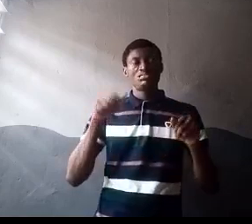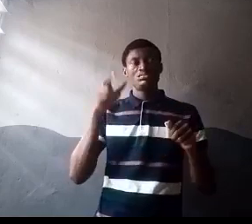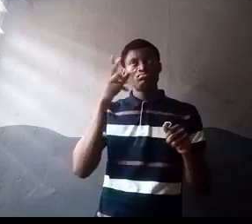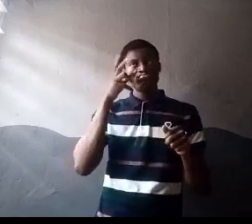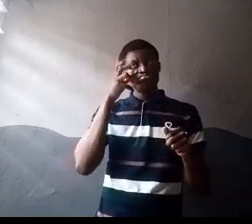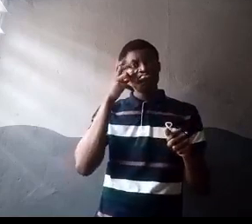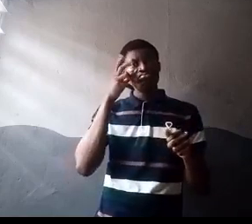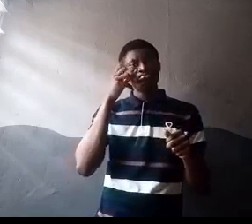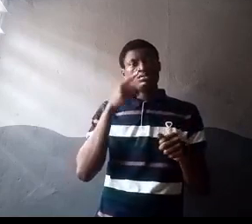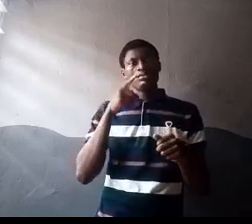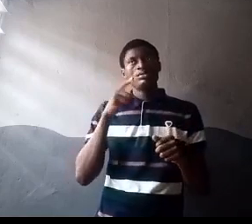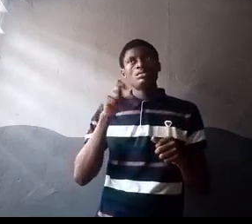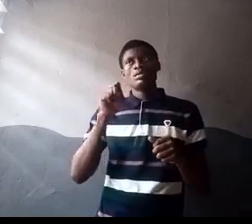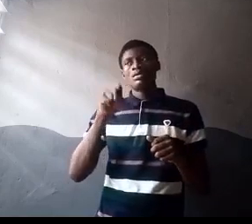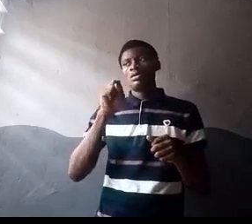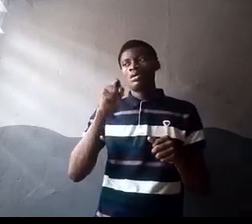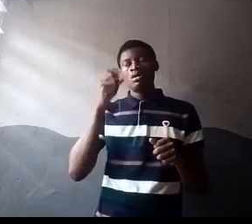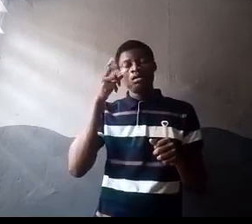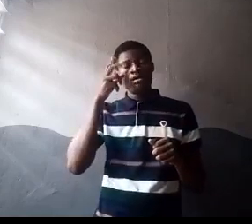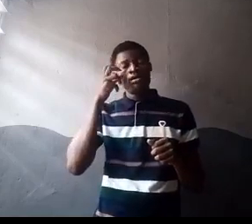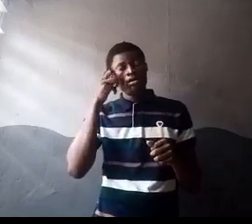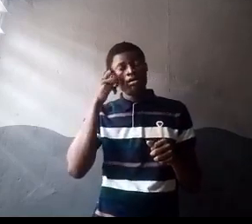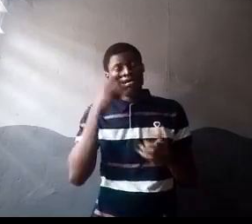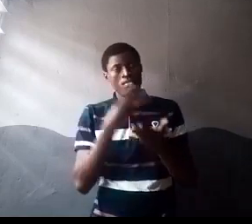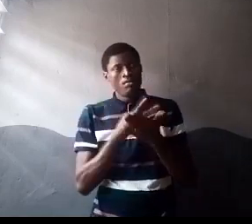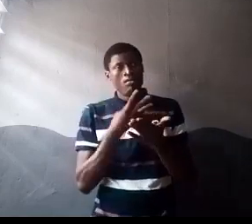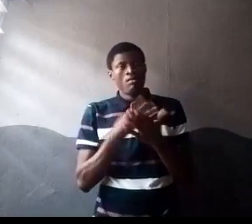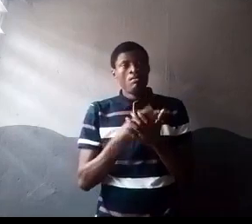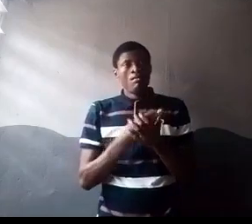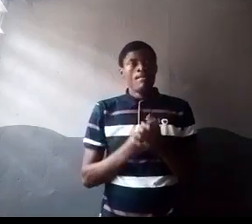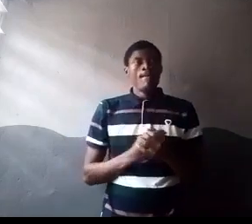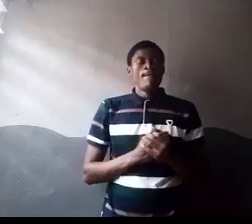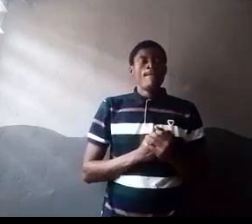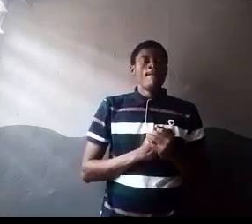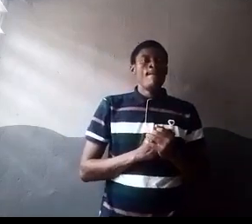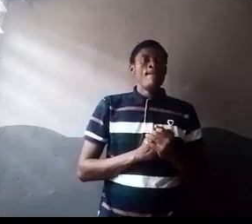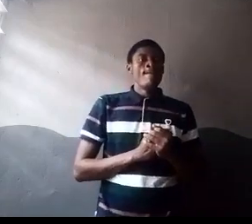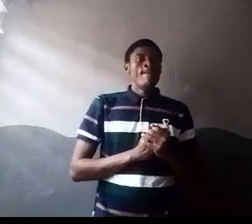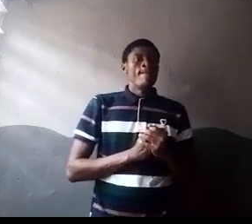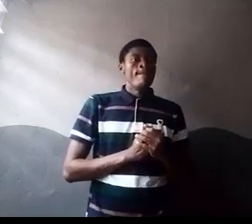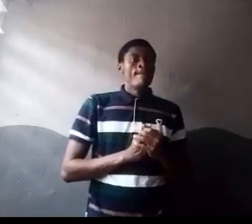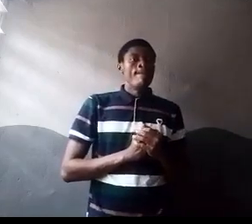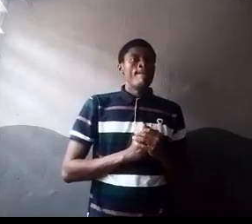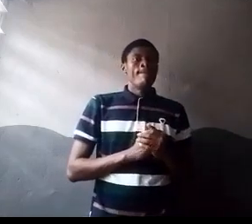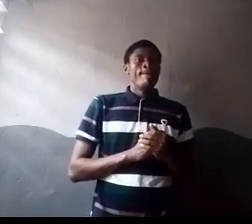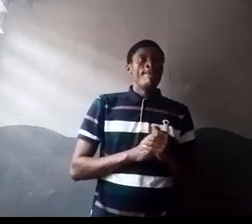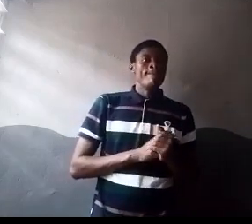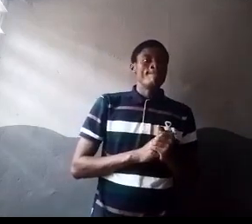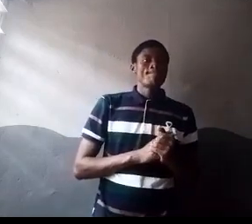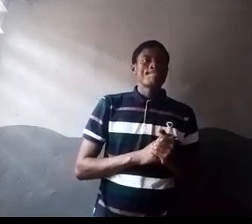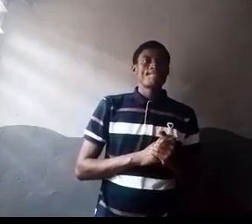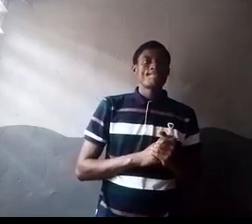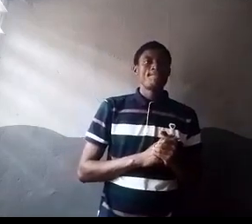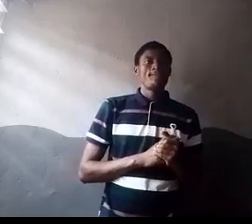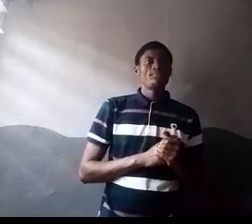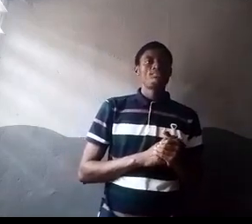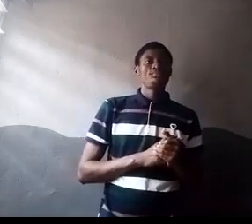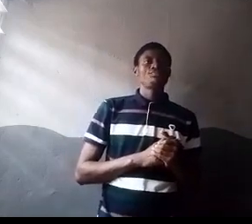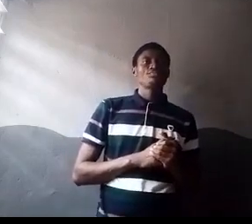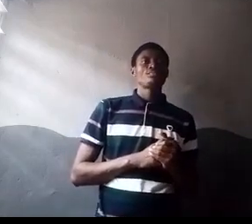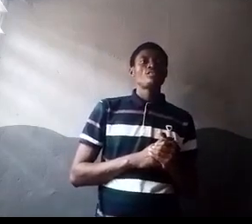Can you hear me? Yes, we can. Yeah, we can hear you. Okay. So for the detailed plan